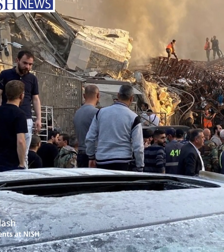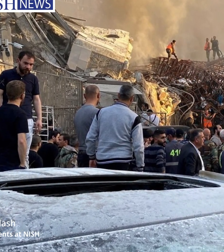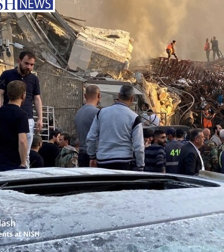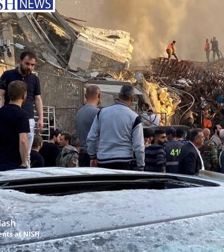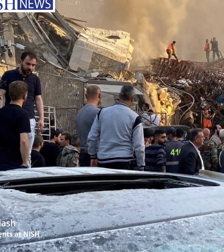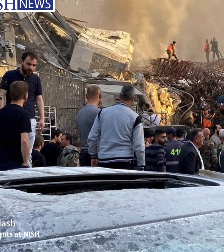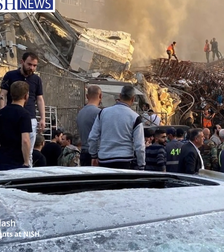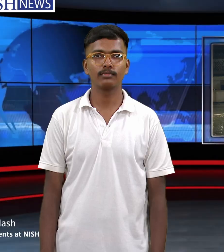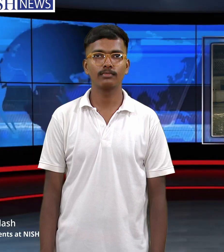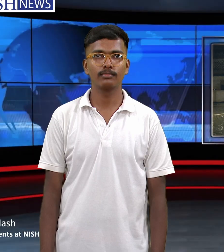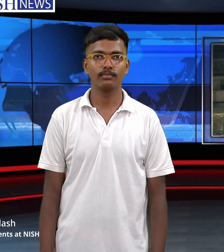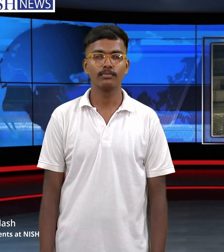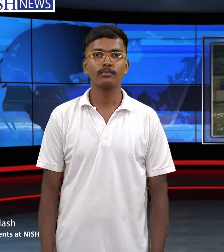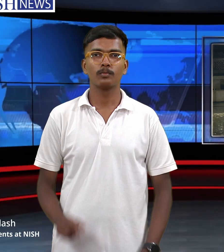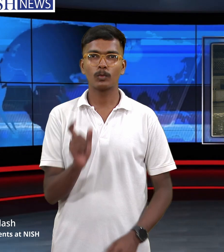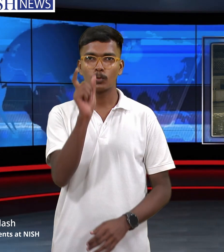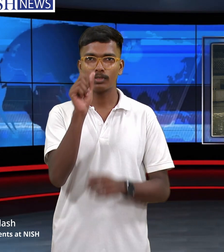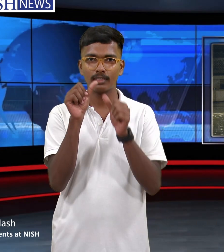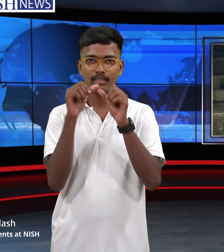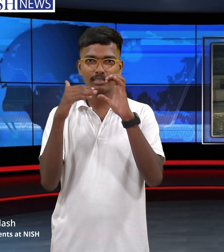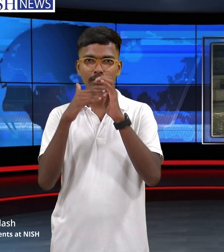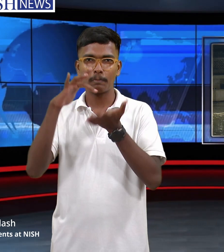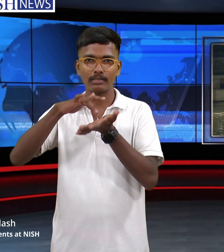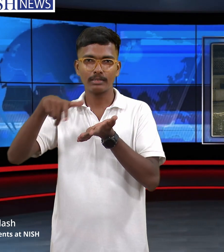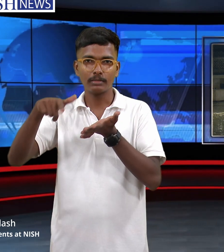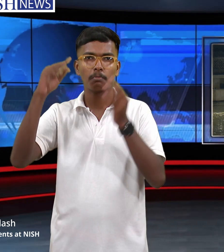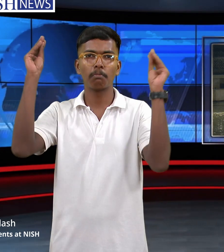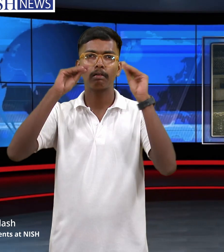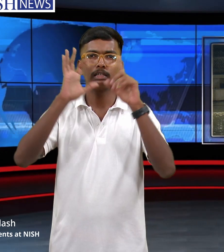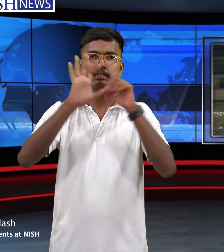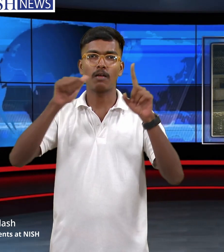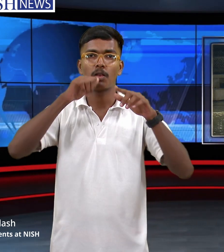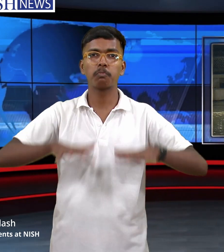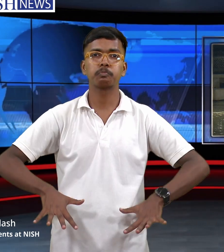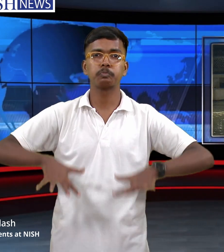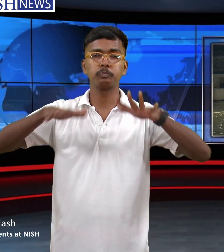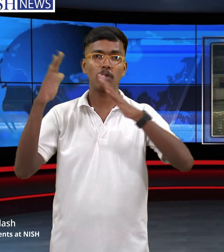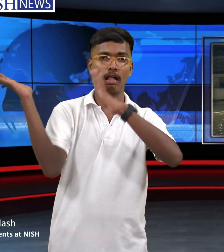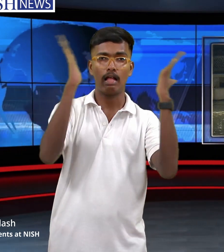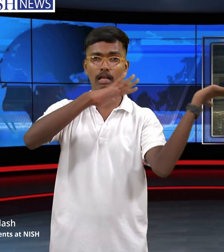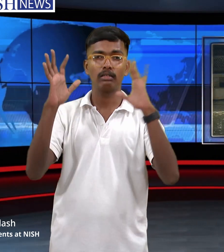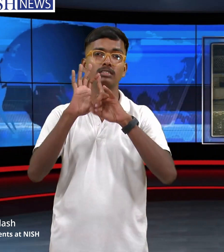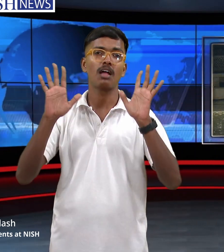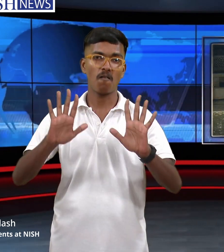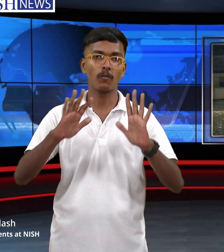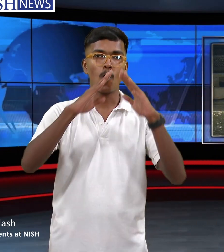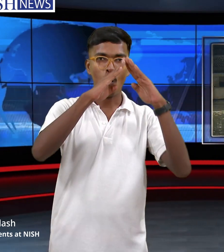East. Torrential rain flooded roads, homes, and malls and briefly halted operations at